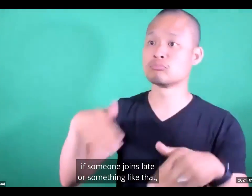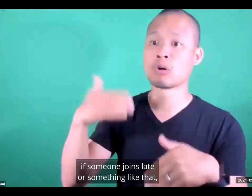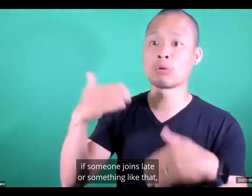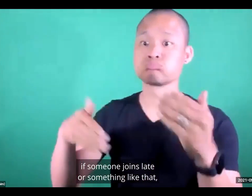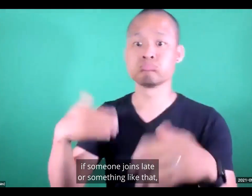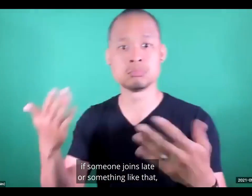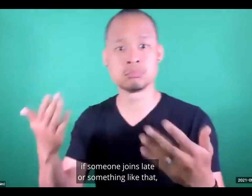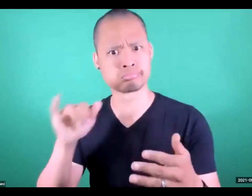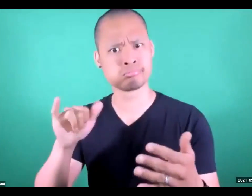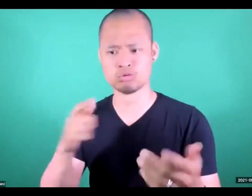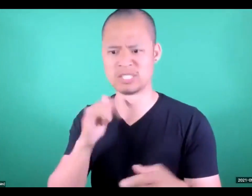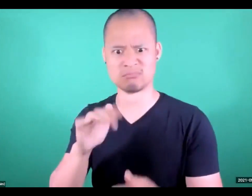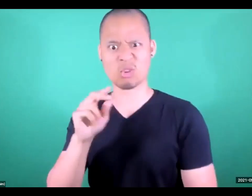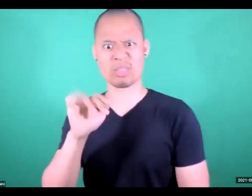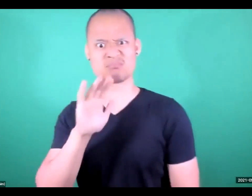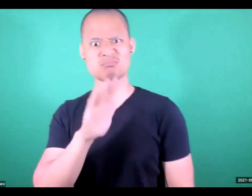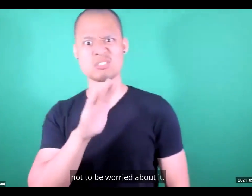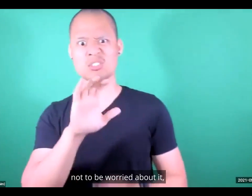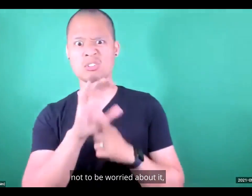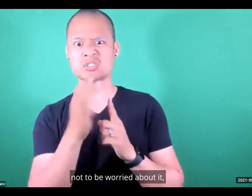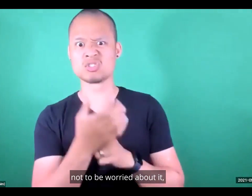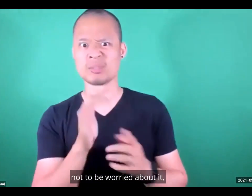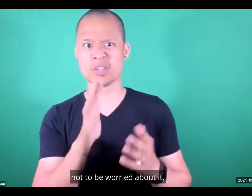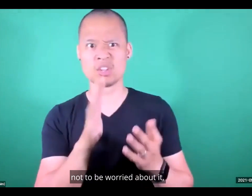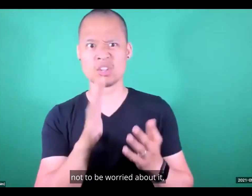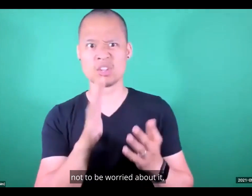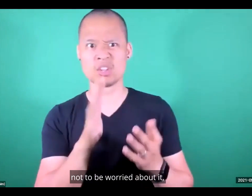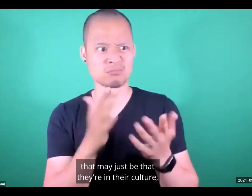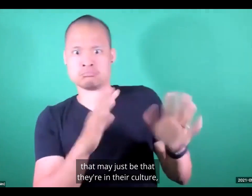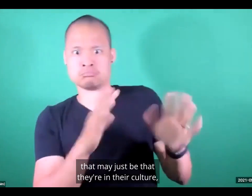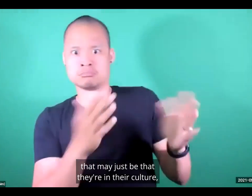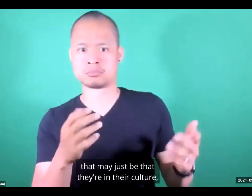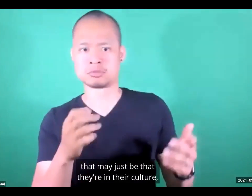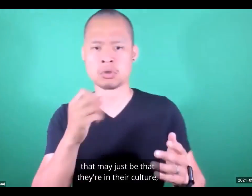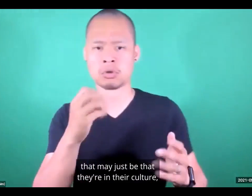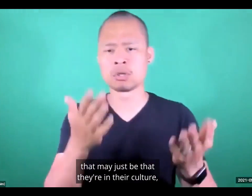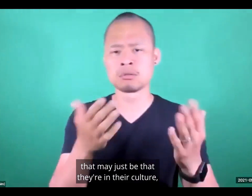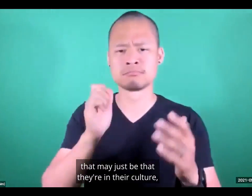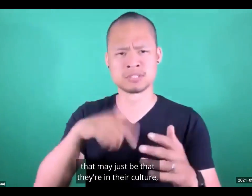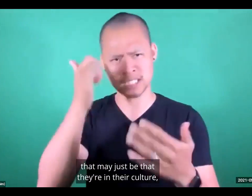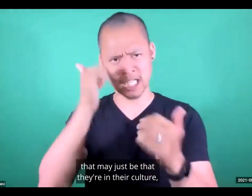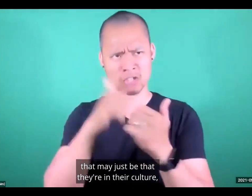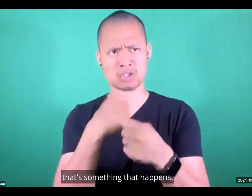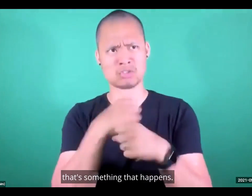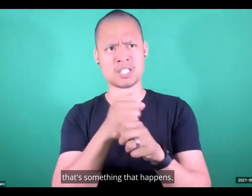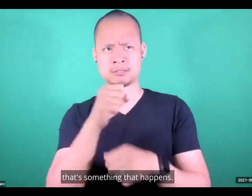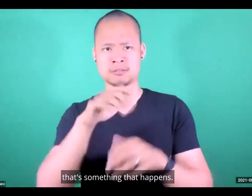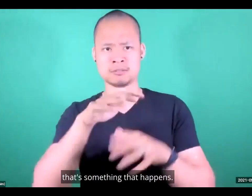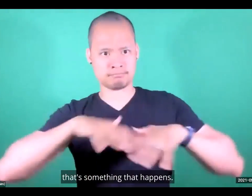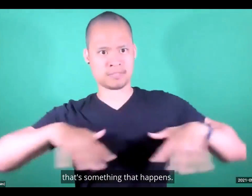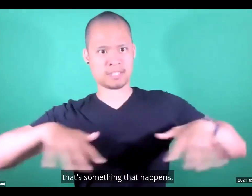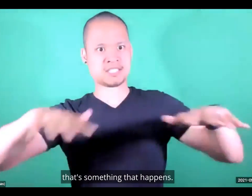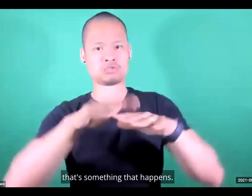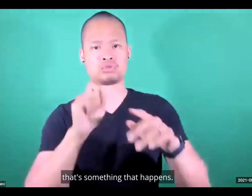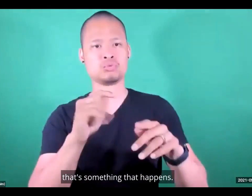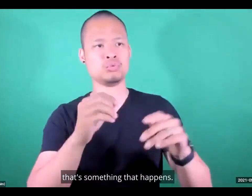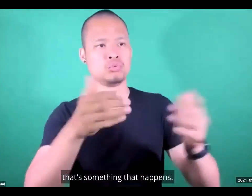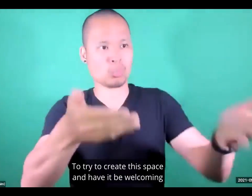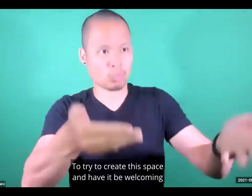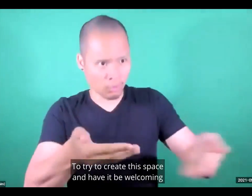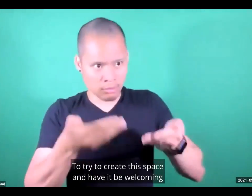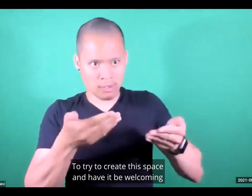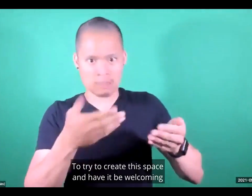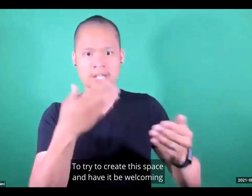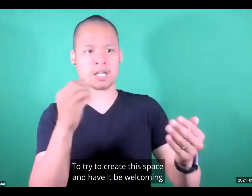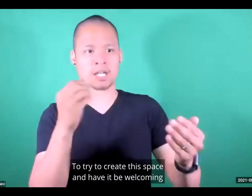if someone joins late or something like that, not to be worried about it. That may just be that they're in their culture. That's something that happens,